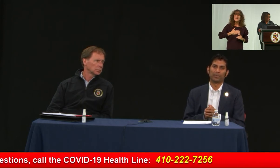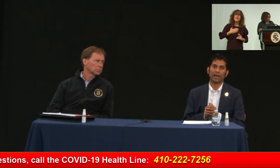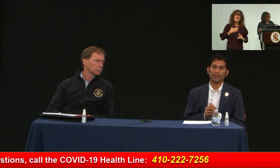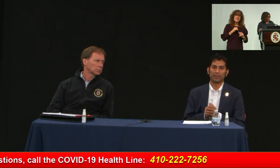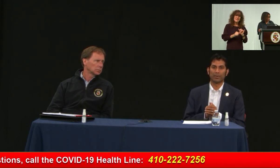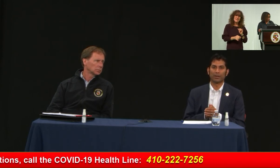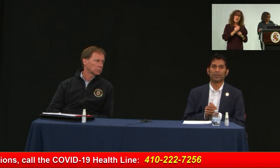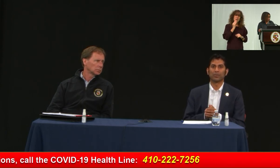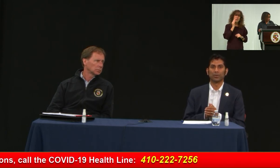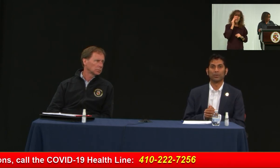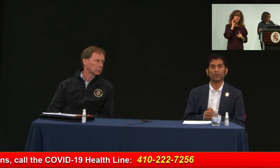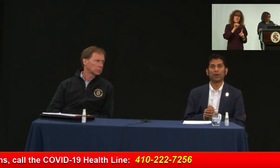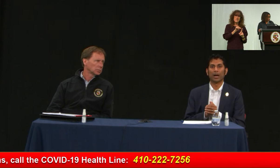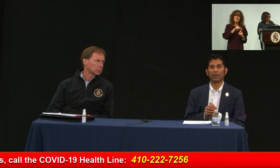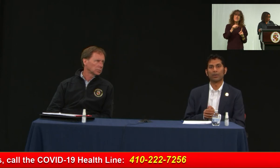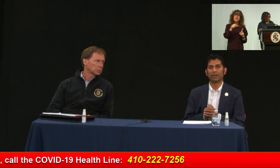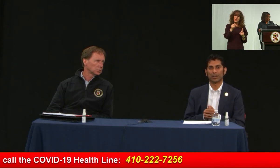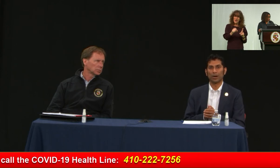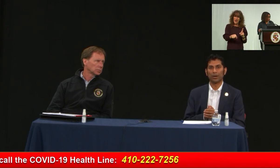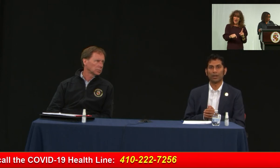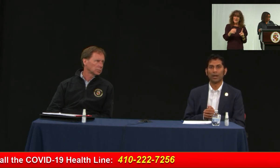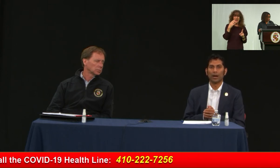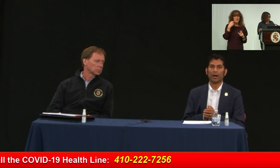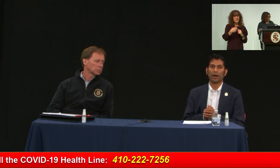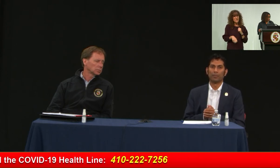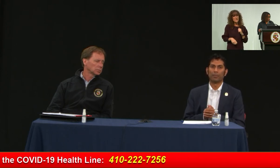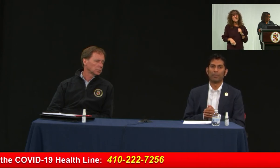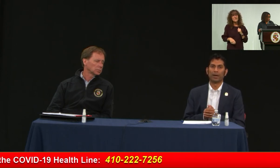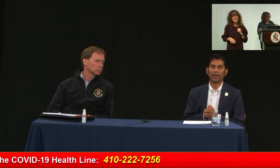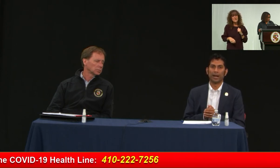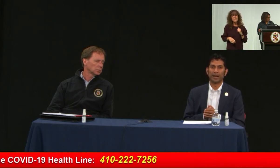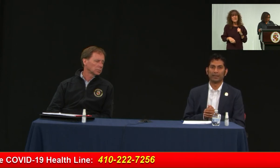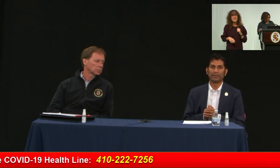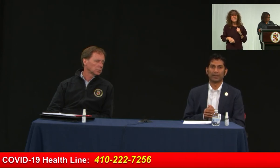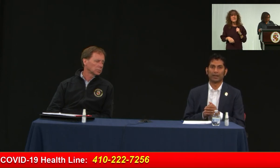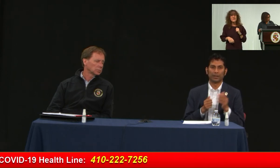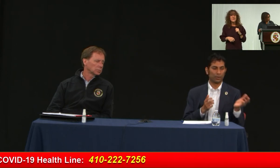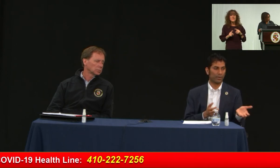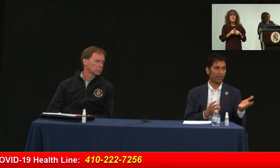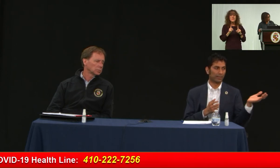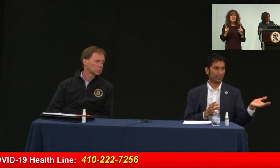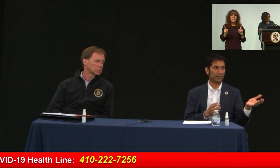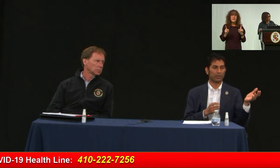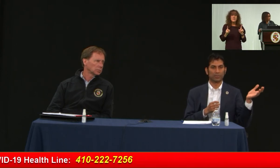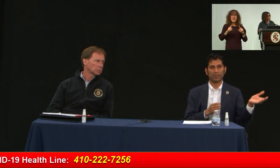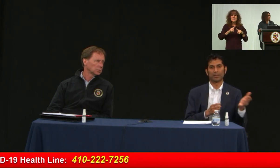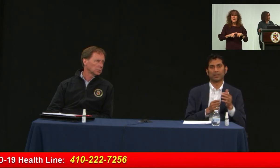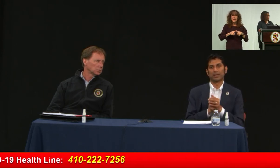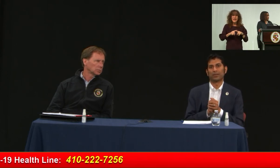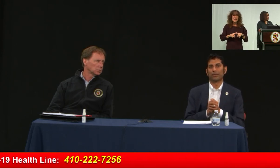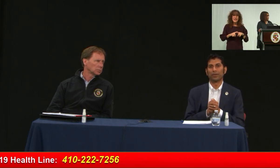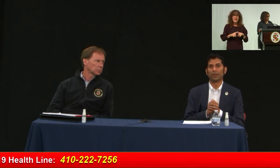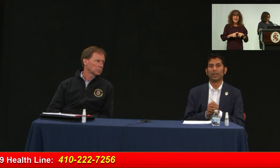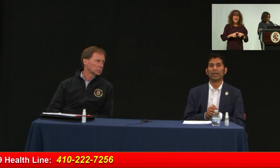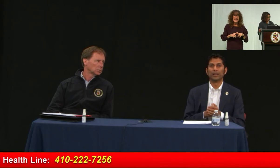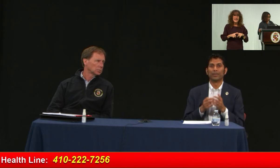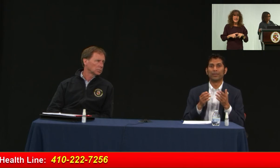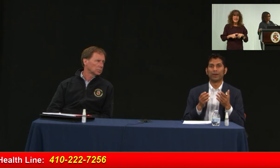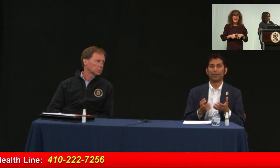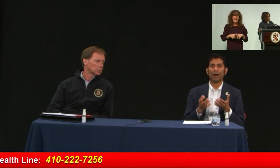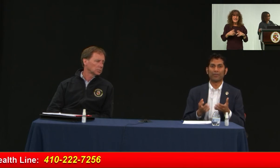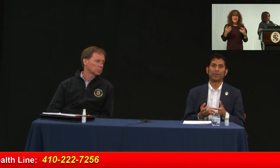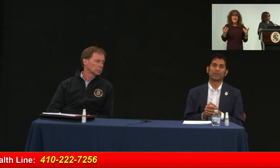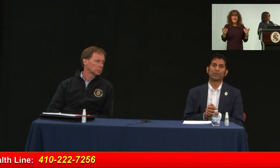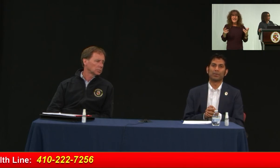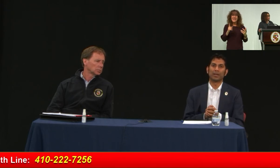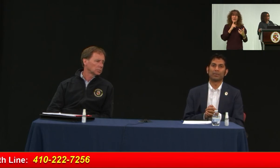home. That is the part that you can do. I know that is hard, but as the other panelists, as Congressman and State Senator noted,